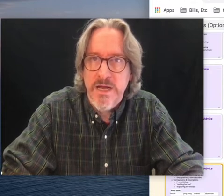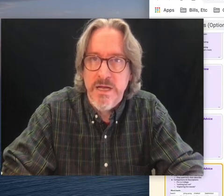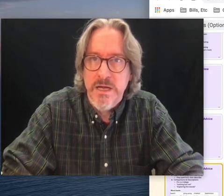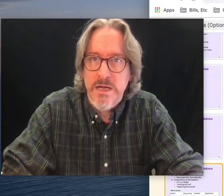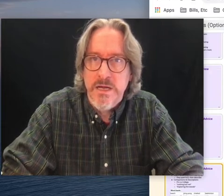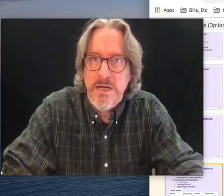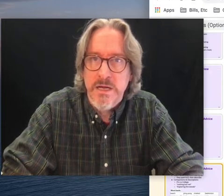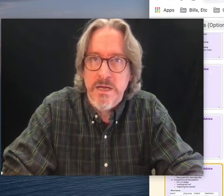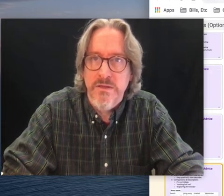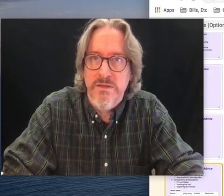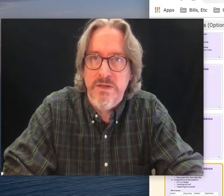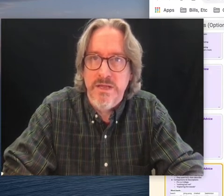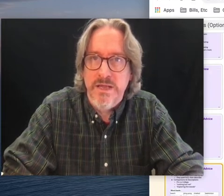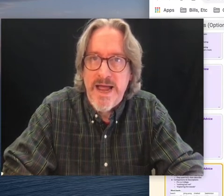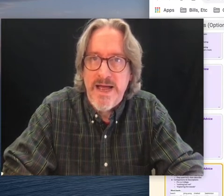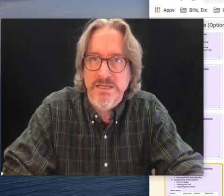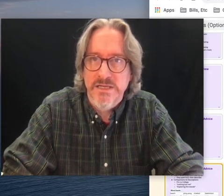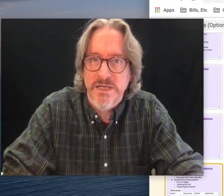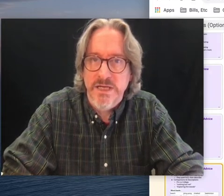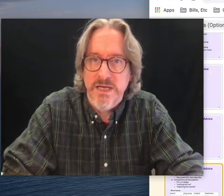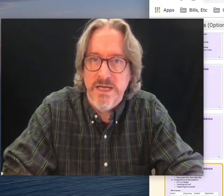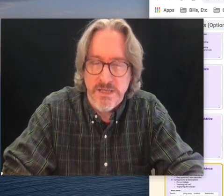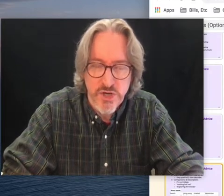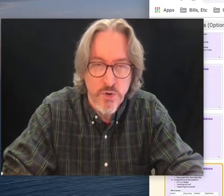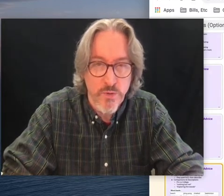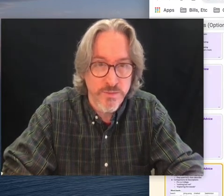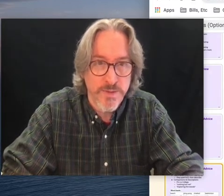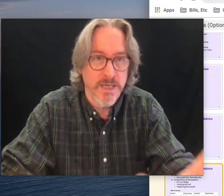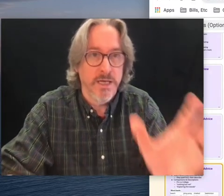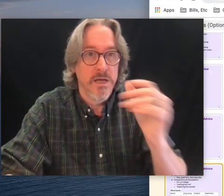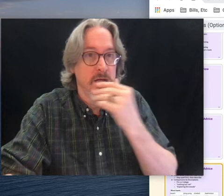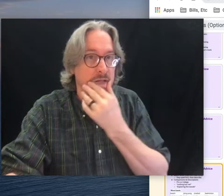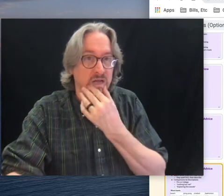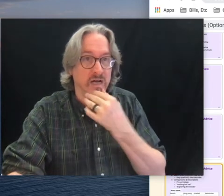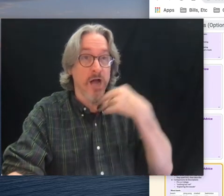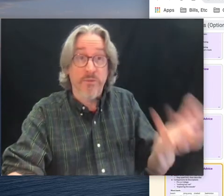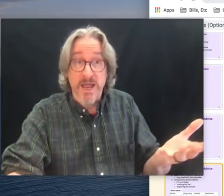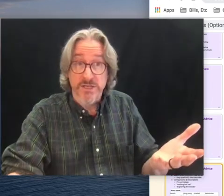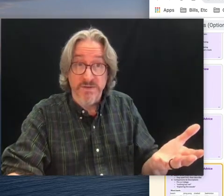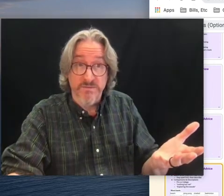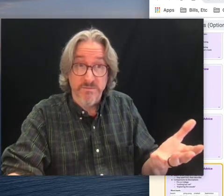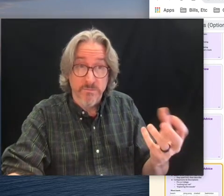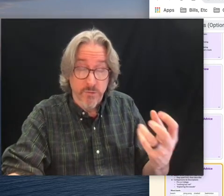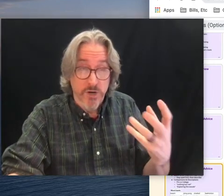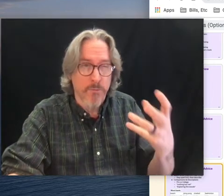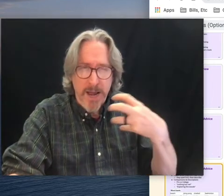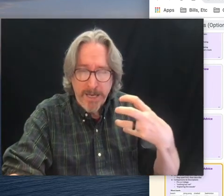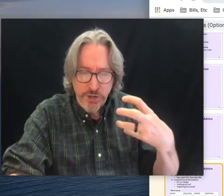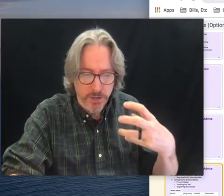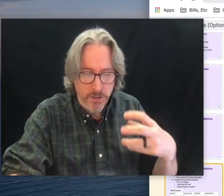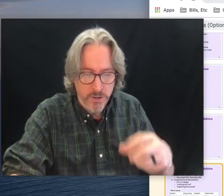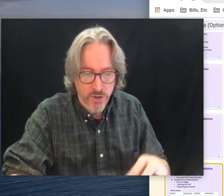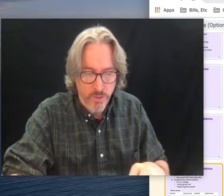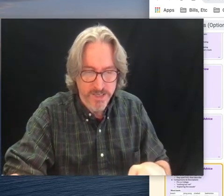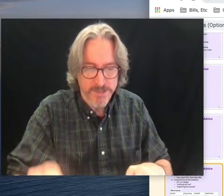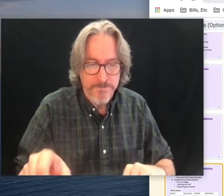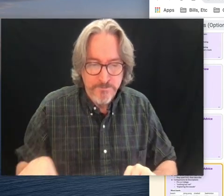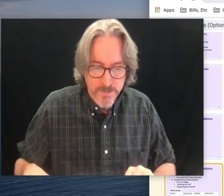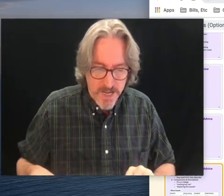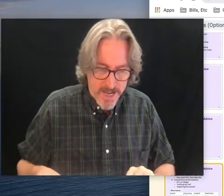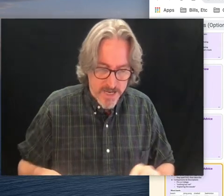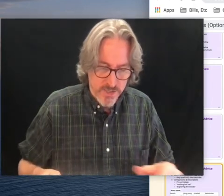Then the last is going to be the comprehensive or comprehension